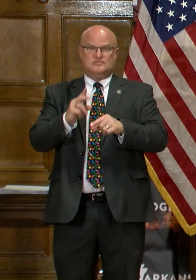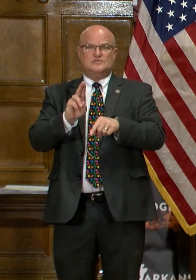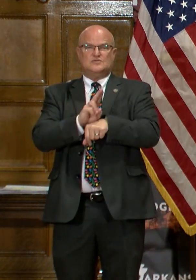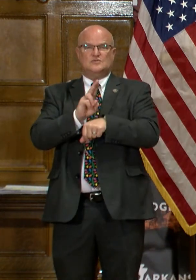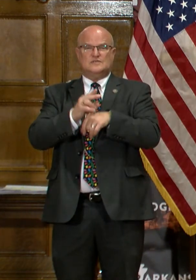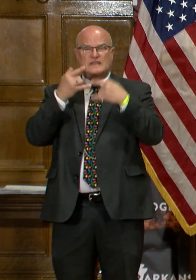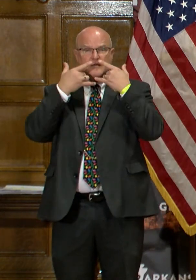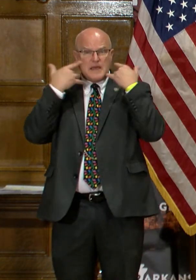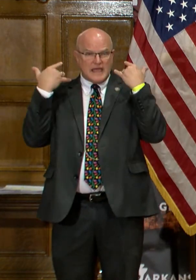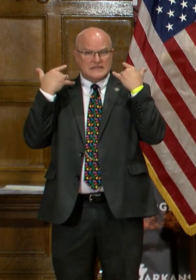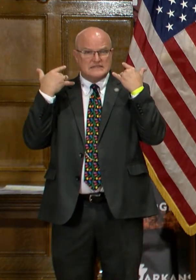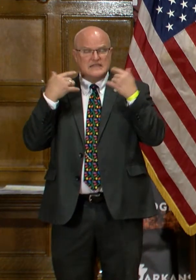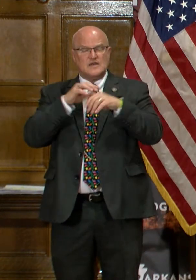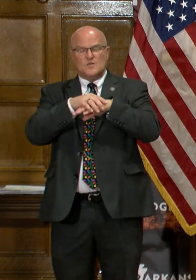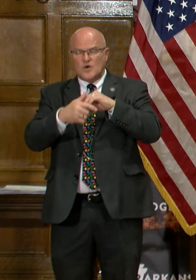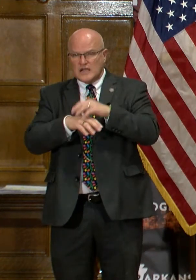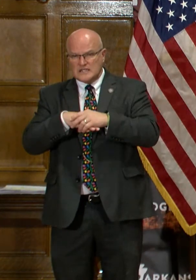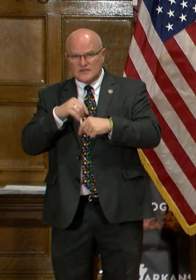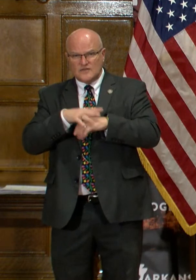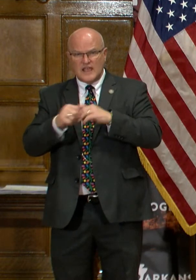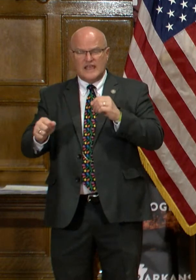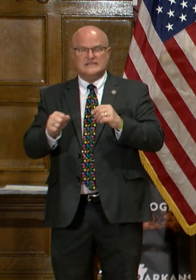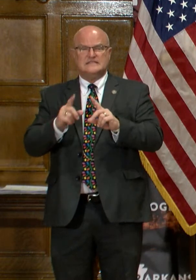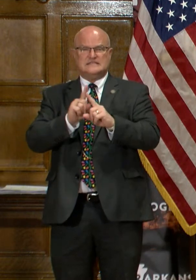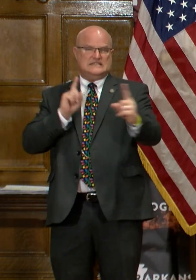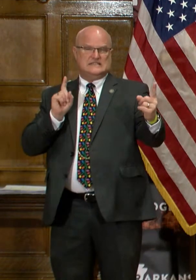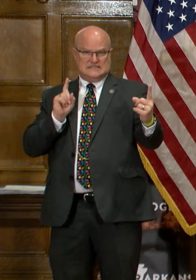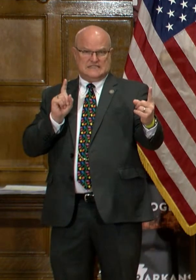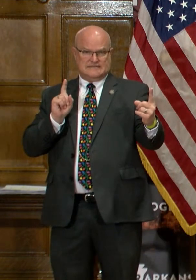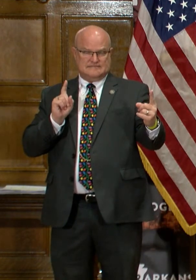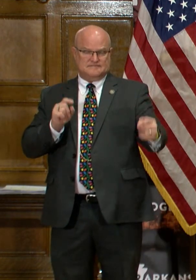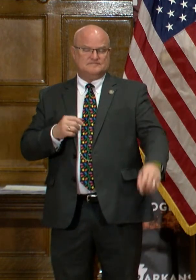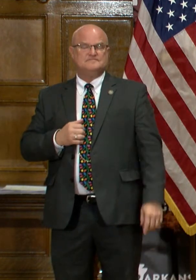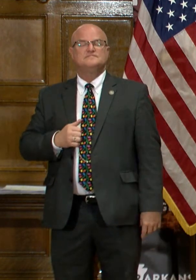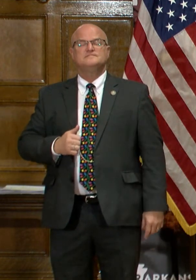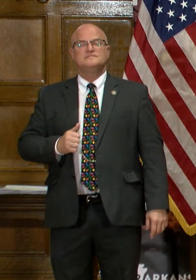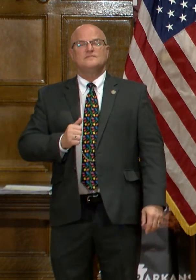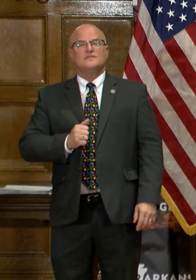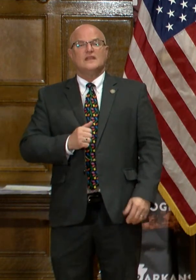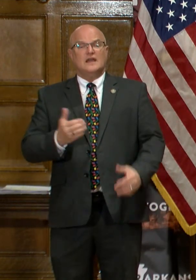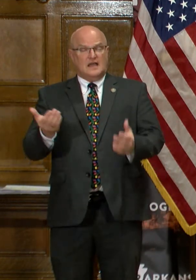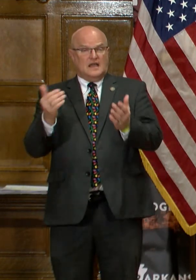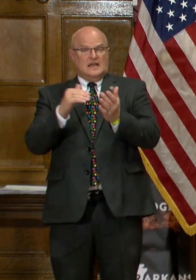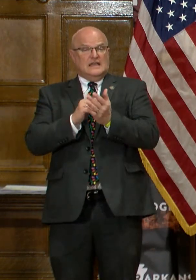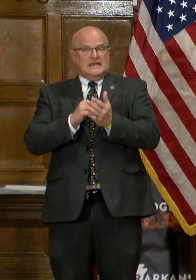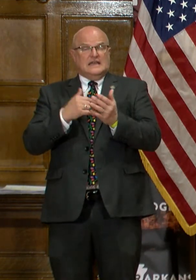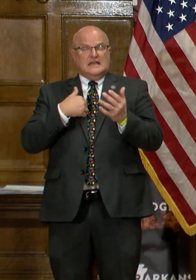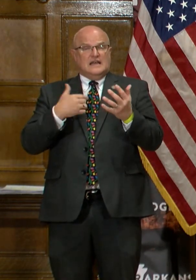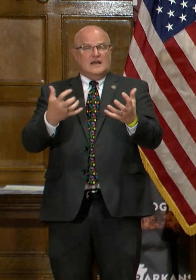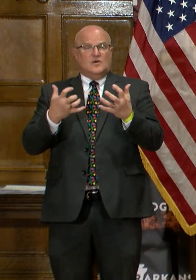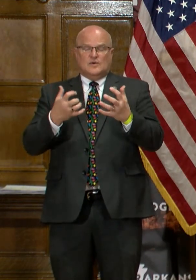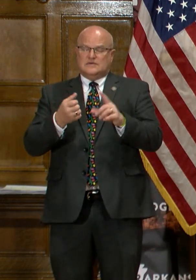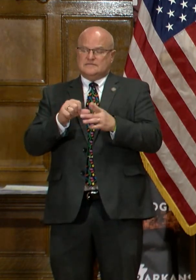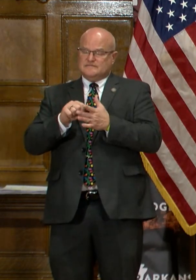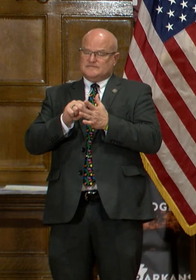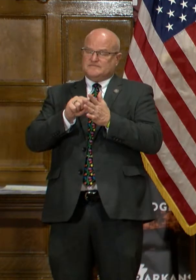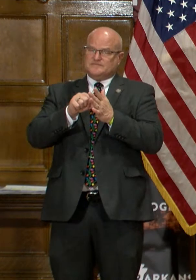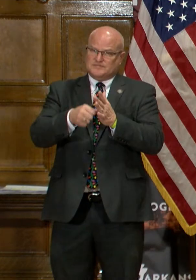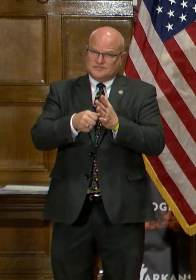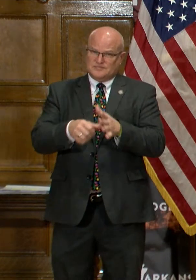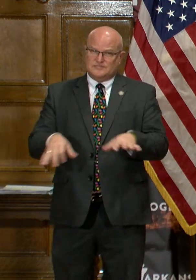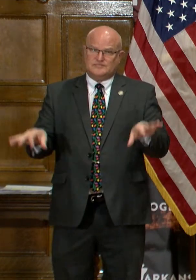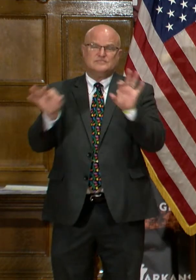use of the mask and washing of hands and distancing. Again, I want to stress the